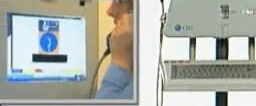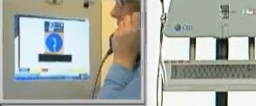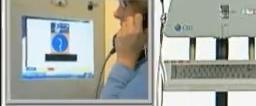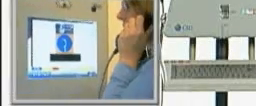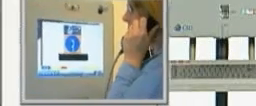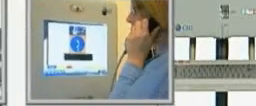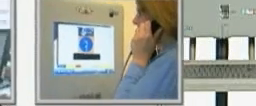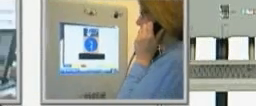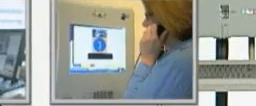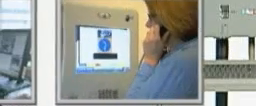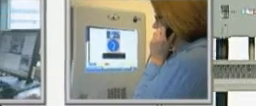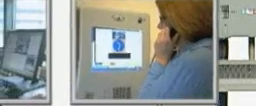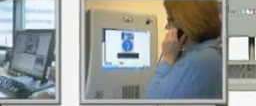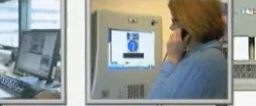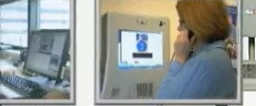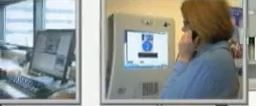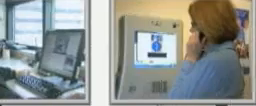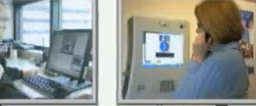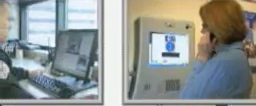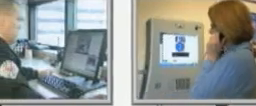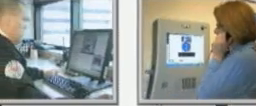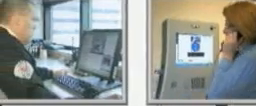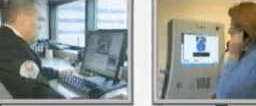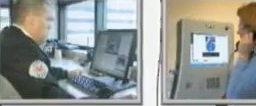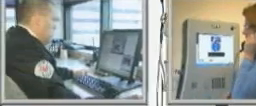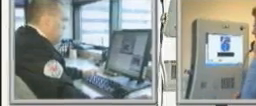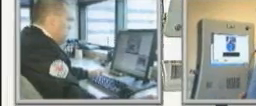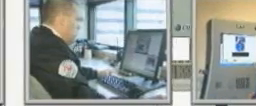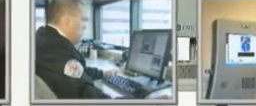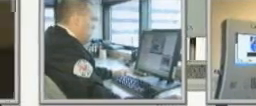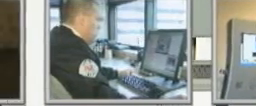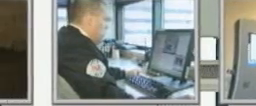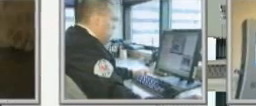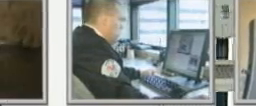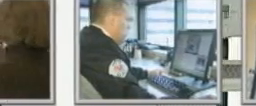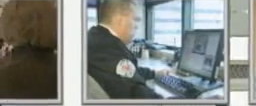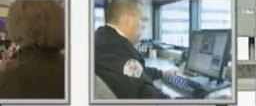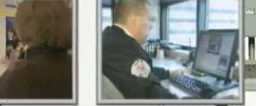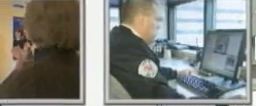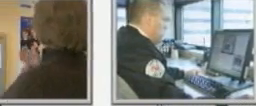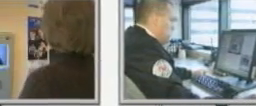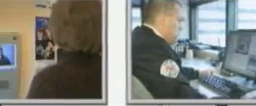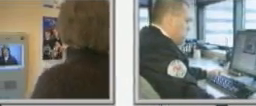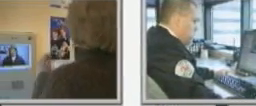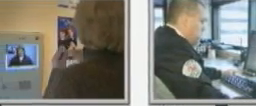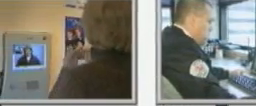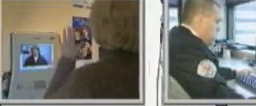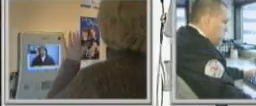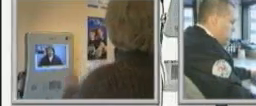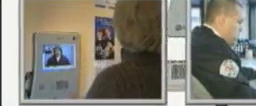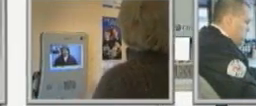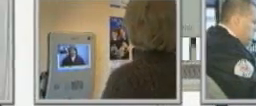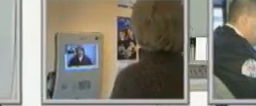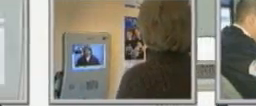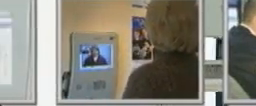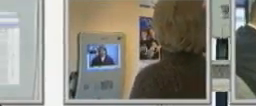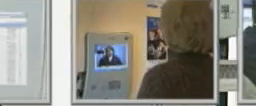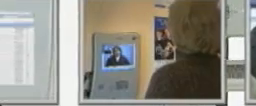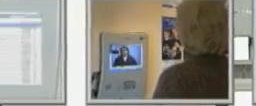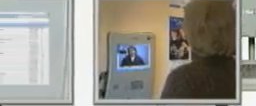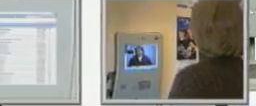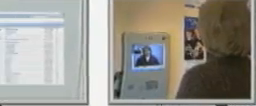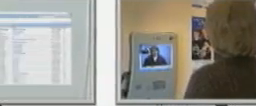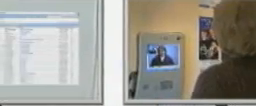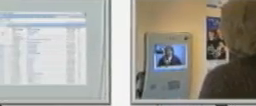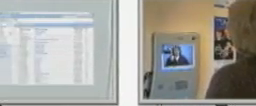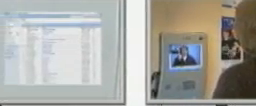communications access components with the all-in-one convenience of the PAV. And bring your location to the front of the technology